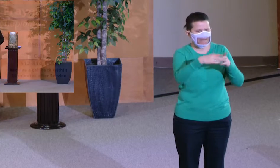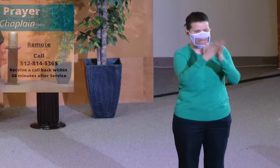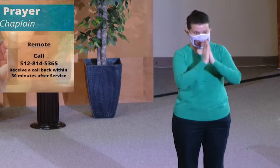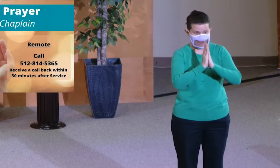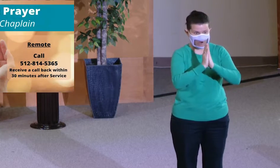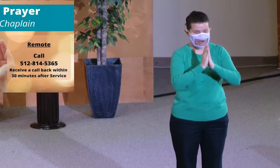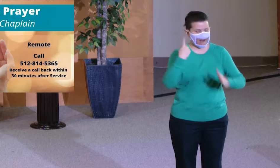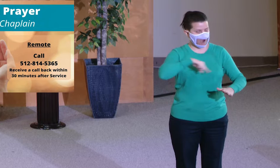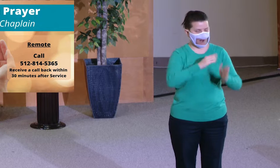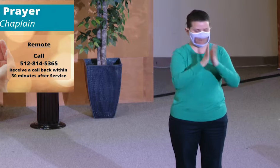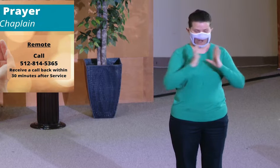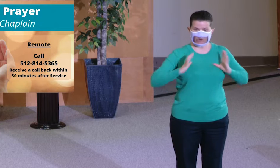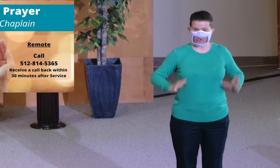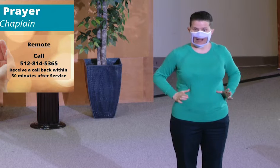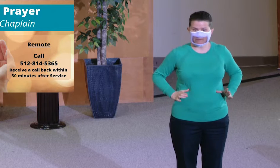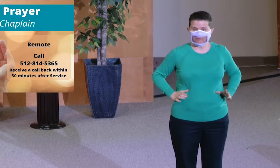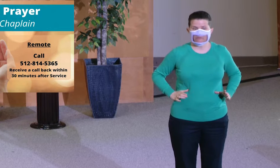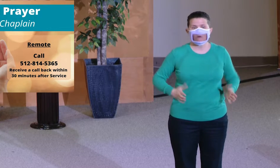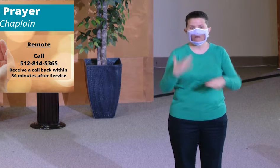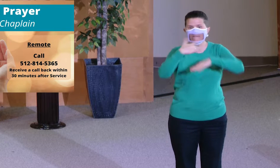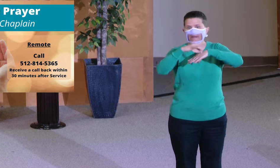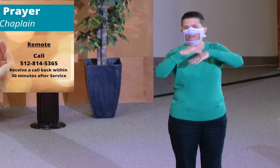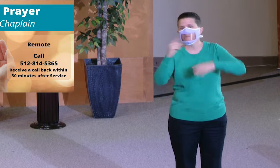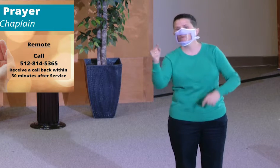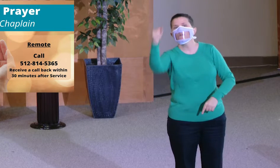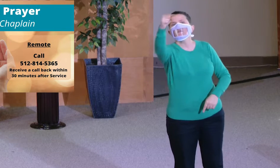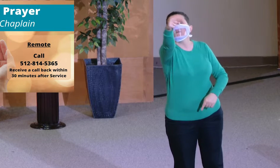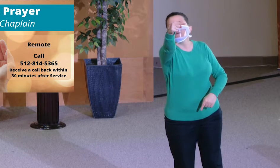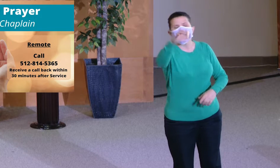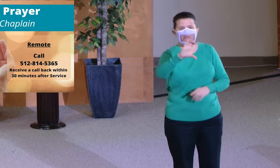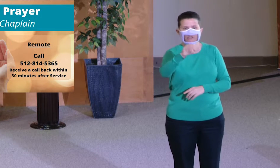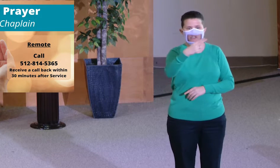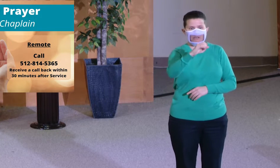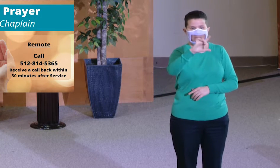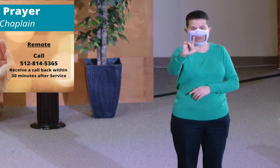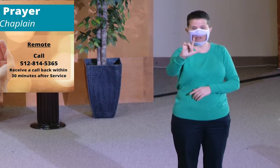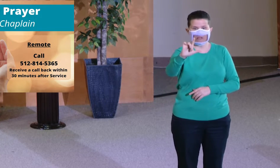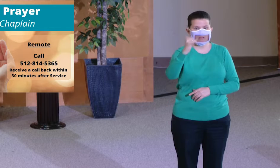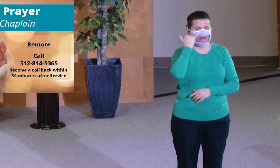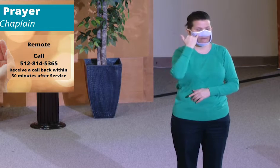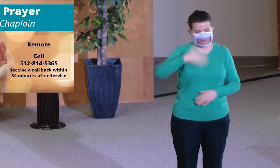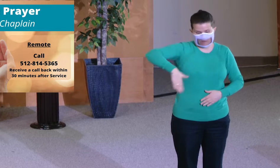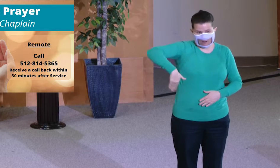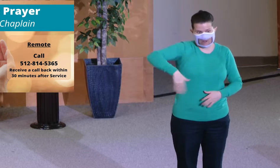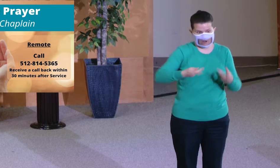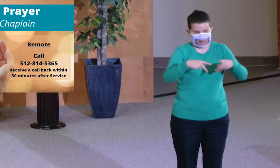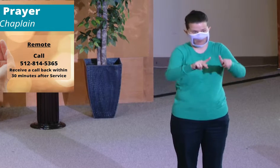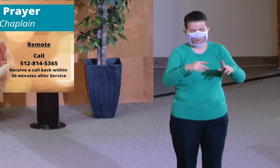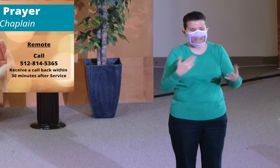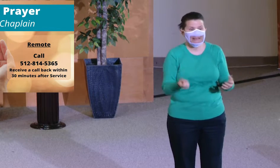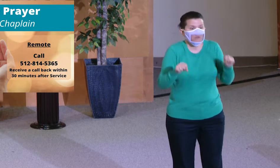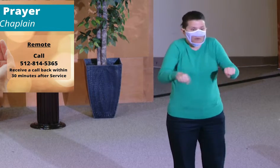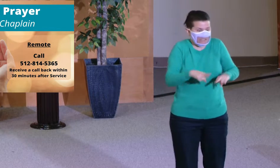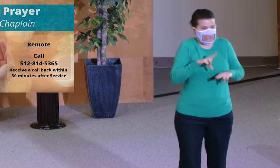duty. They will be in that beautiful chapel. If you haven't had the opportunity, just go in and sit and